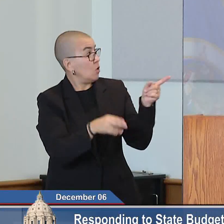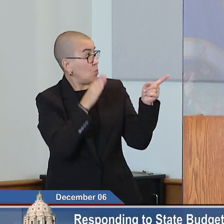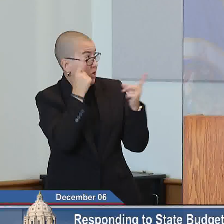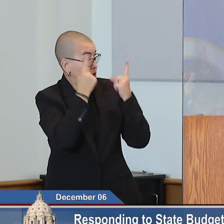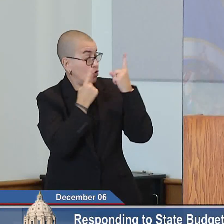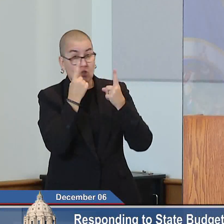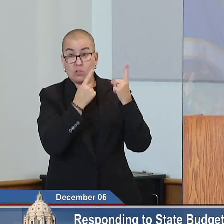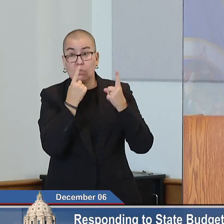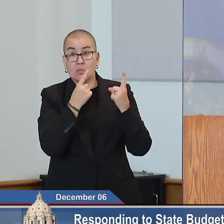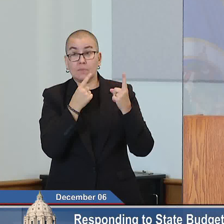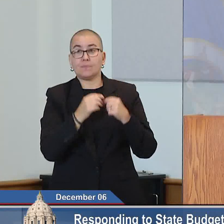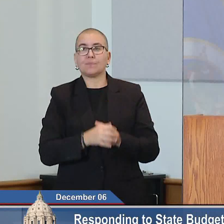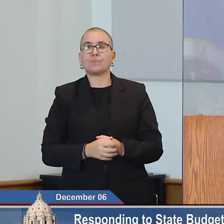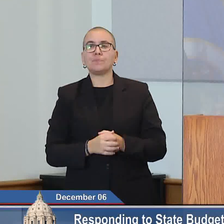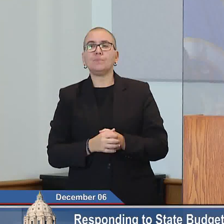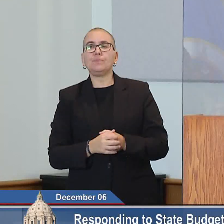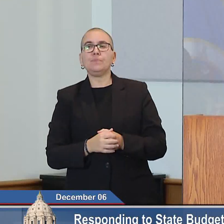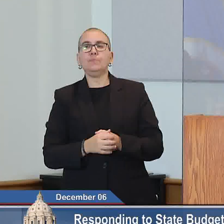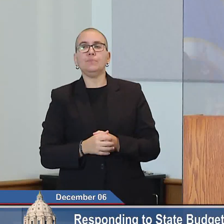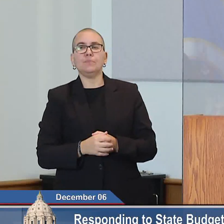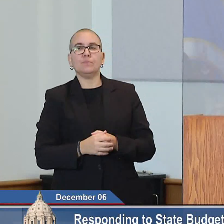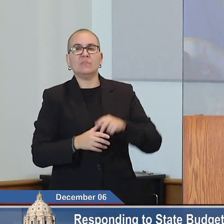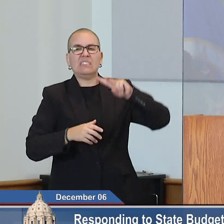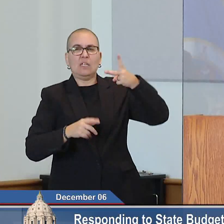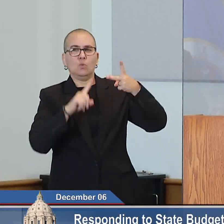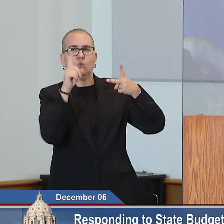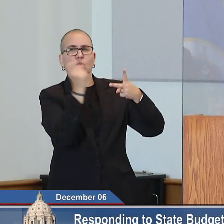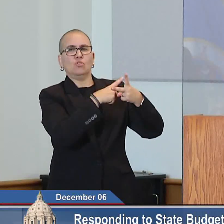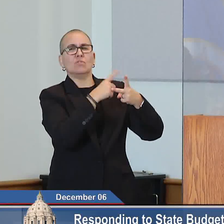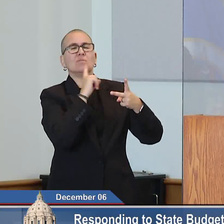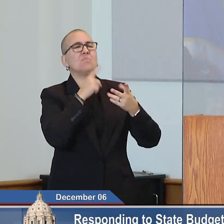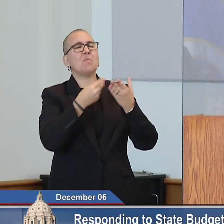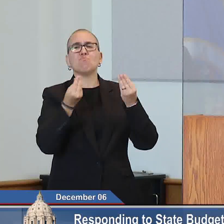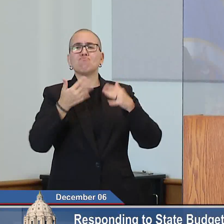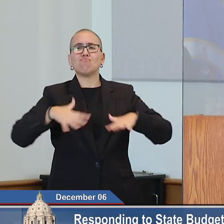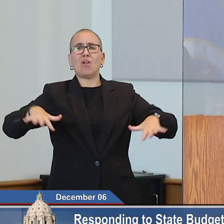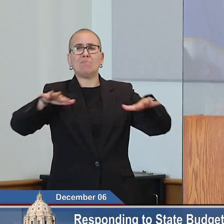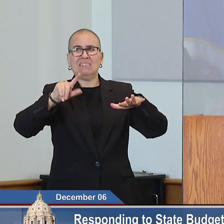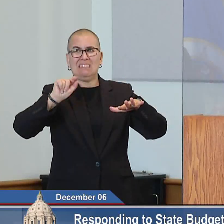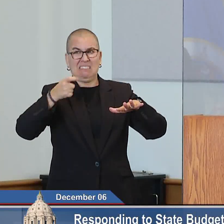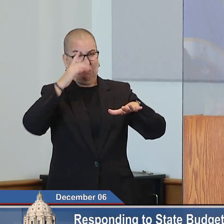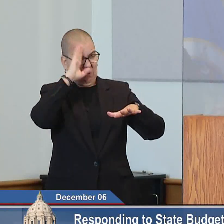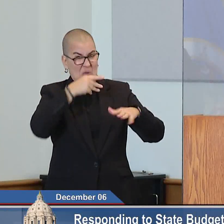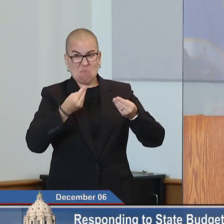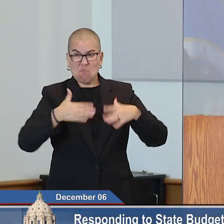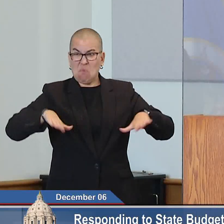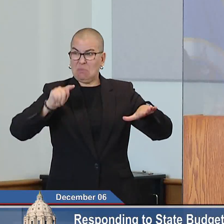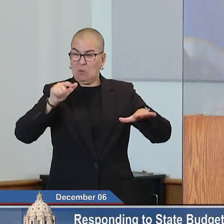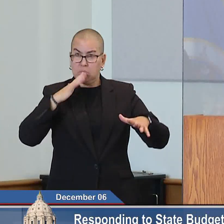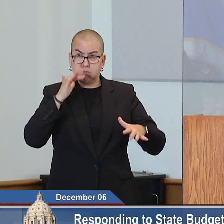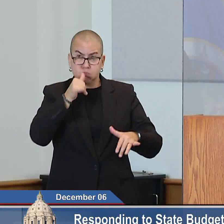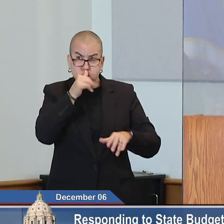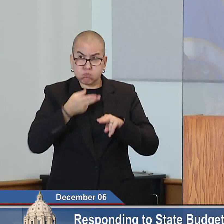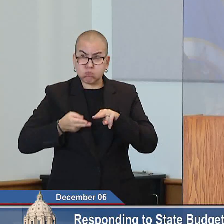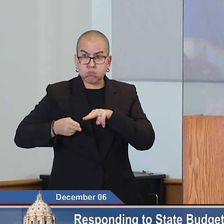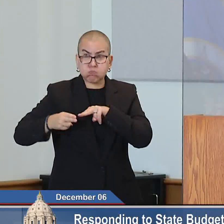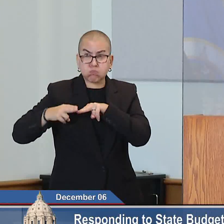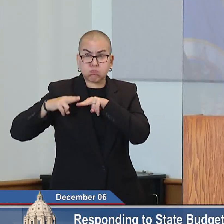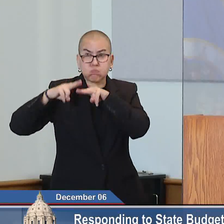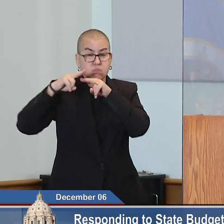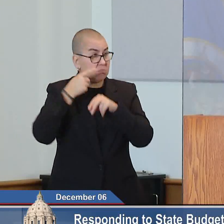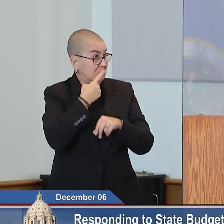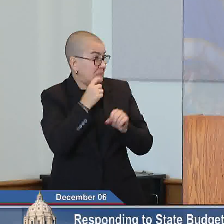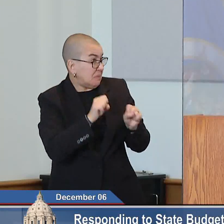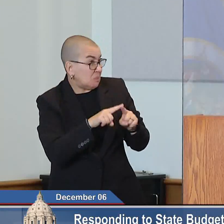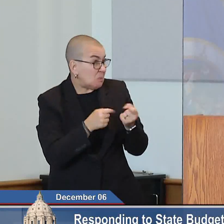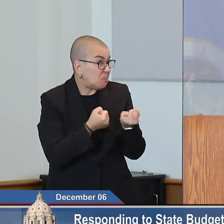local property taxes. We've seen those rates go up in some cases exorbitantly. Will there be more money for local government aid and that type of